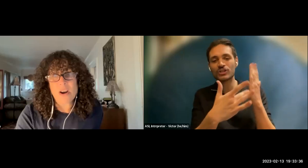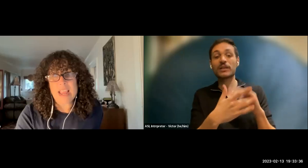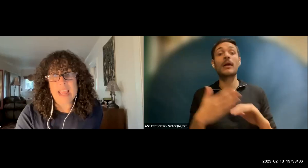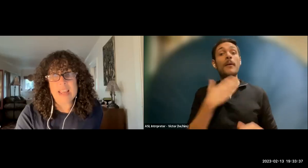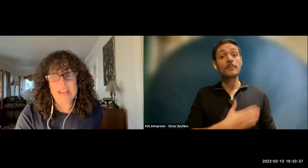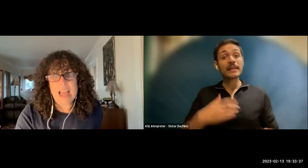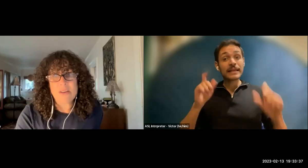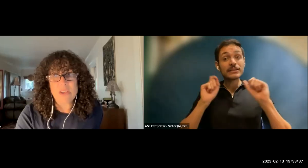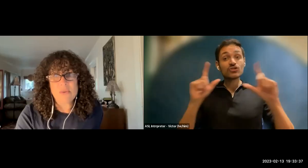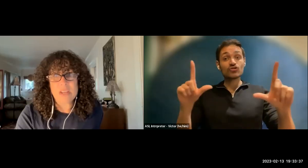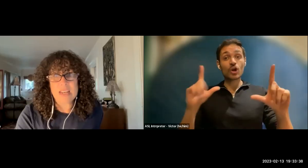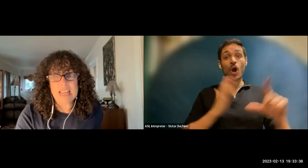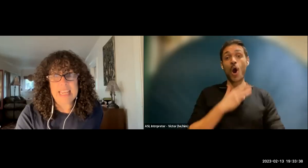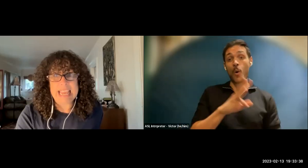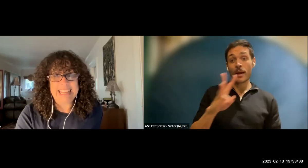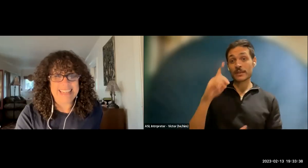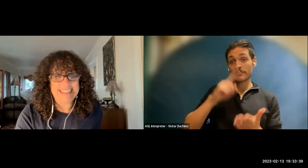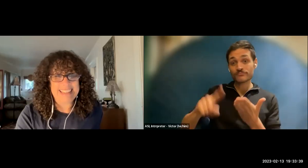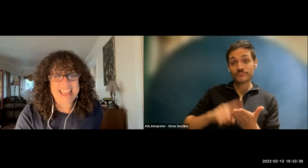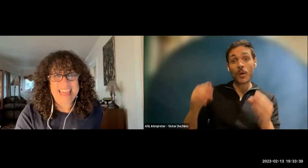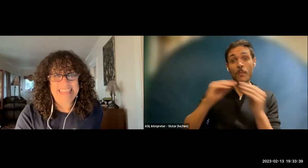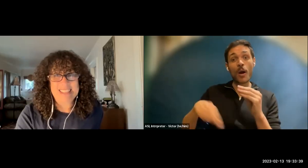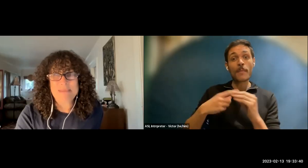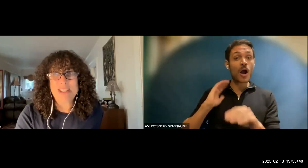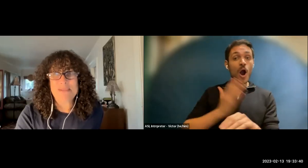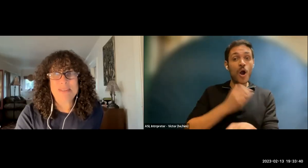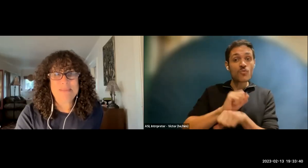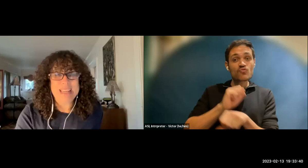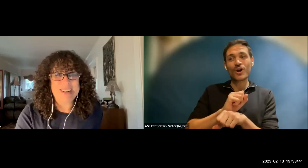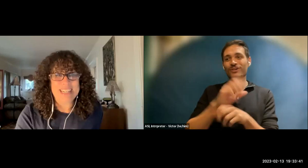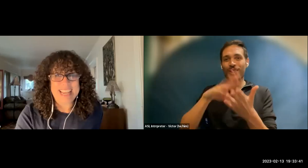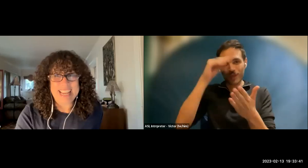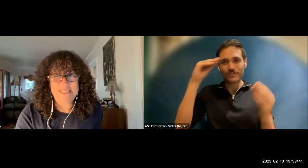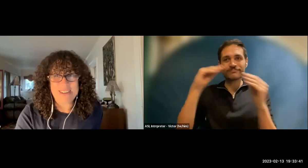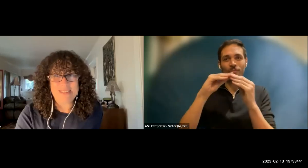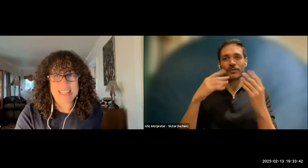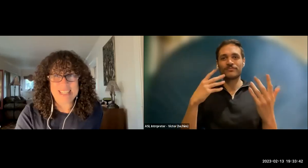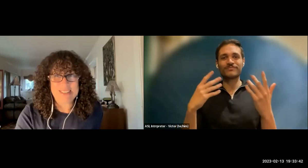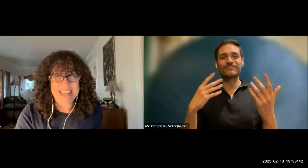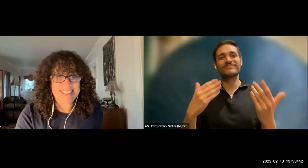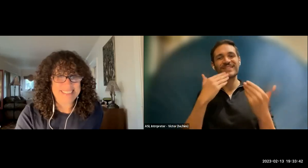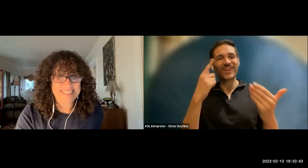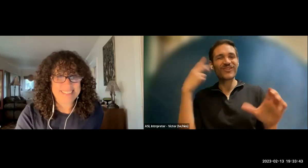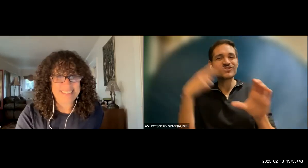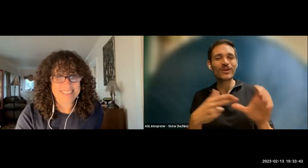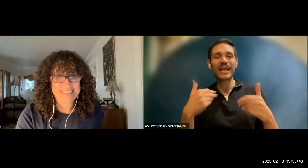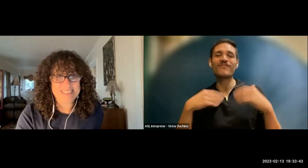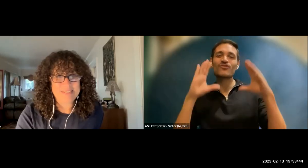our work and how you can get in. Thanks so much, everyone, for being here today. Have a great rest of your day.